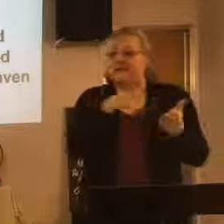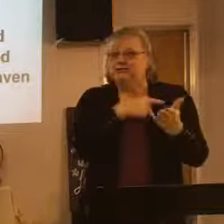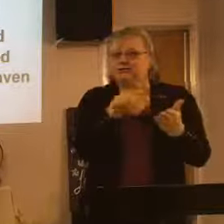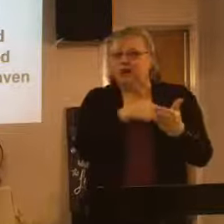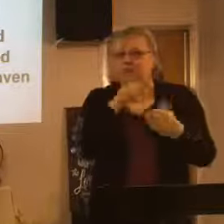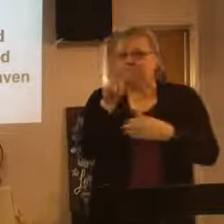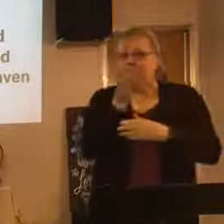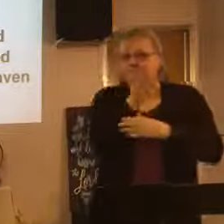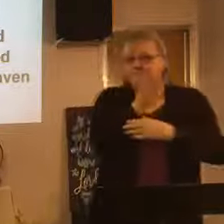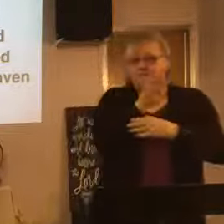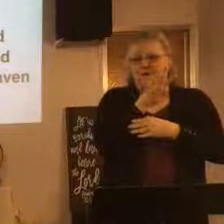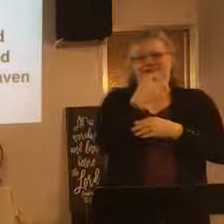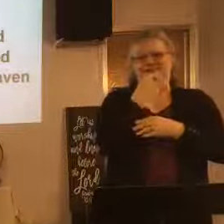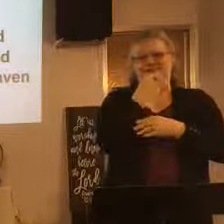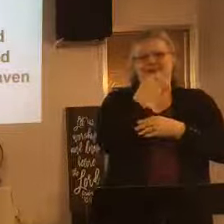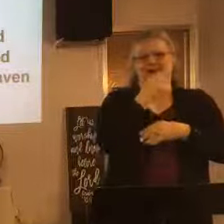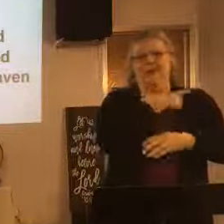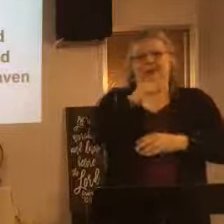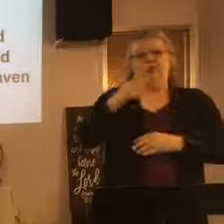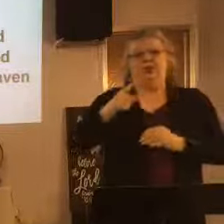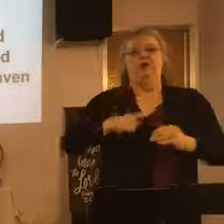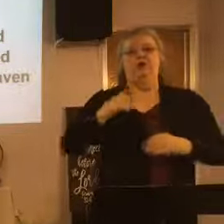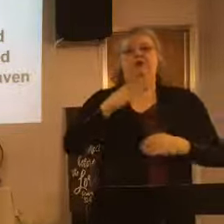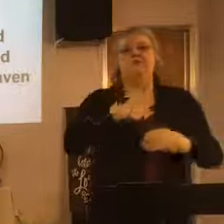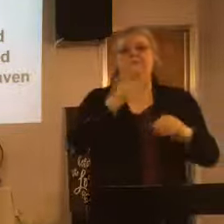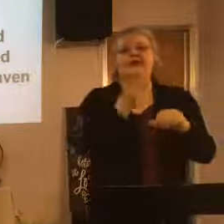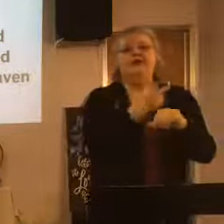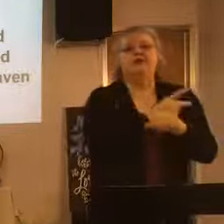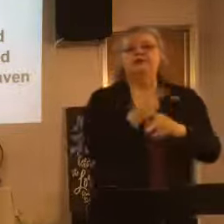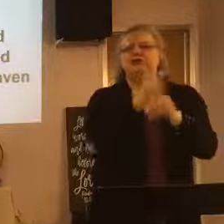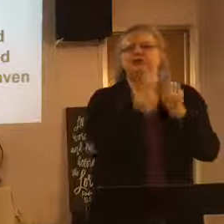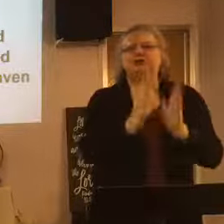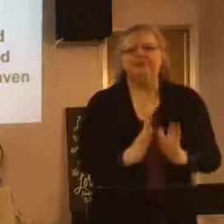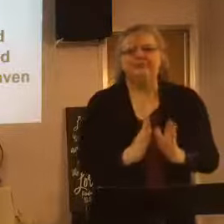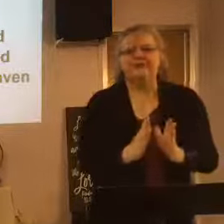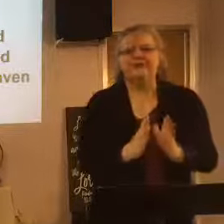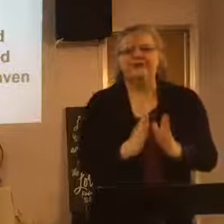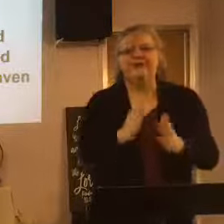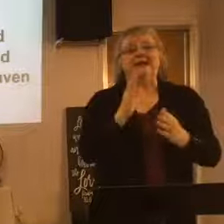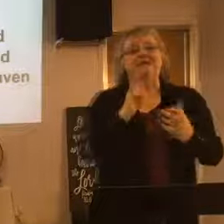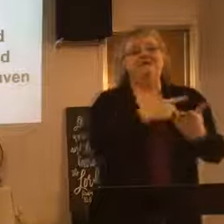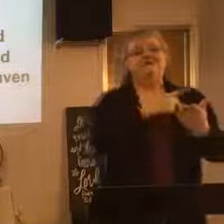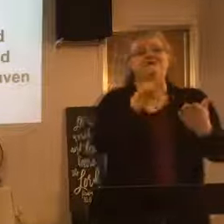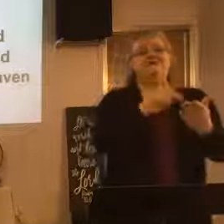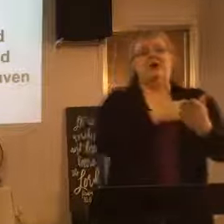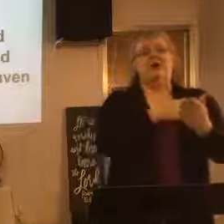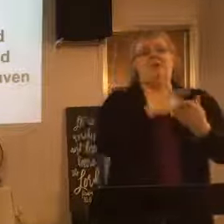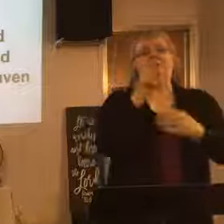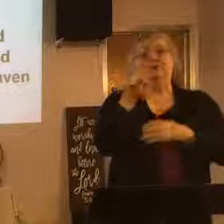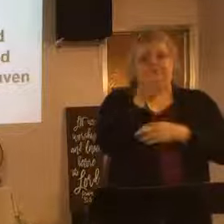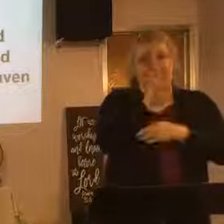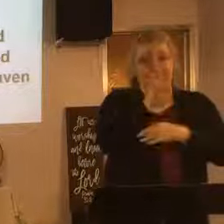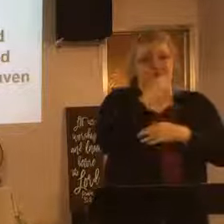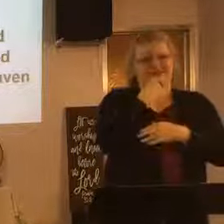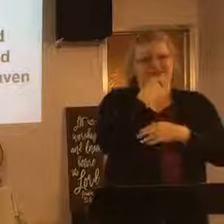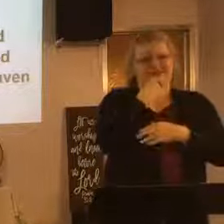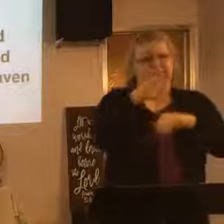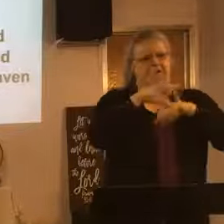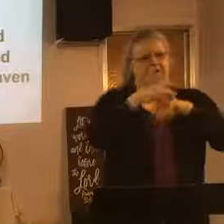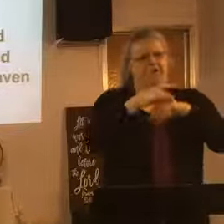23, when it says the Lord is my shepherd, I shall not want, in Psalm 24 it starts with the earth